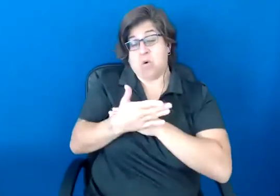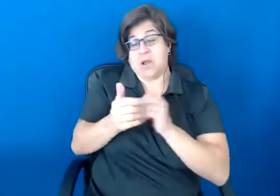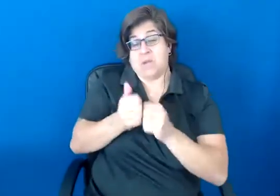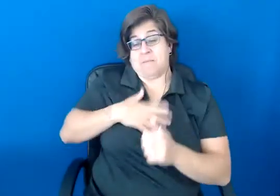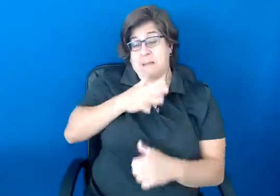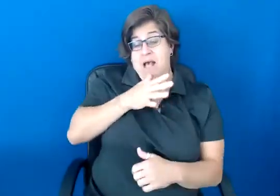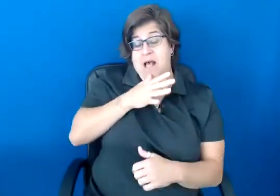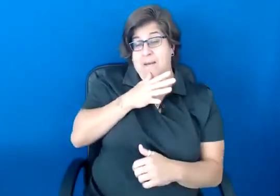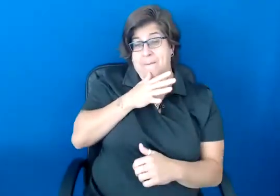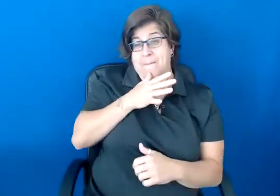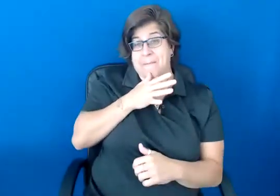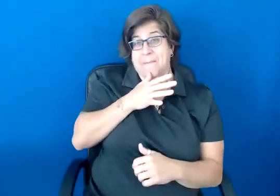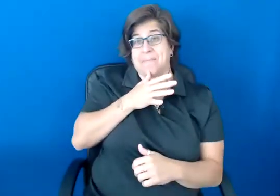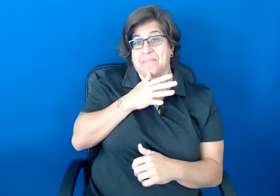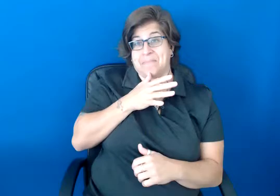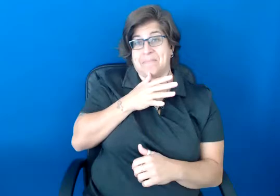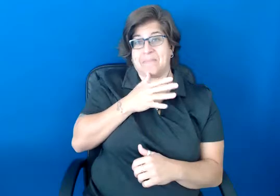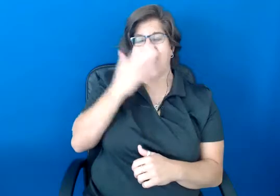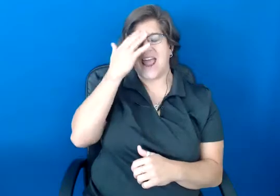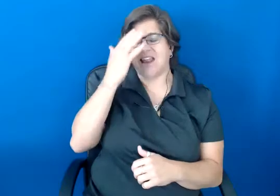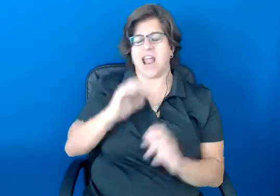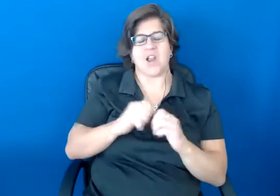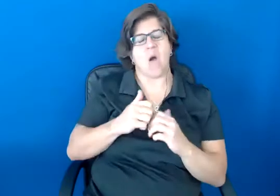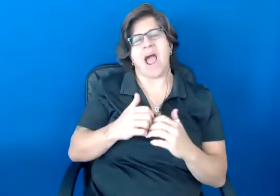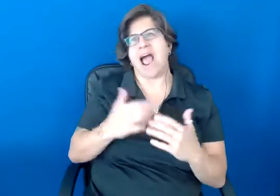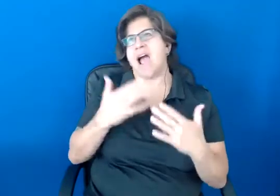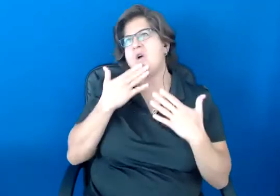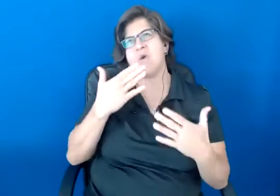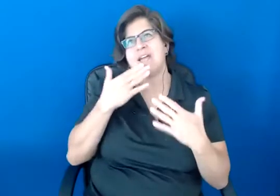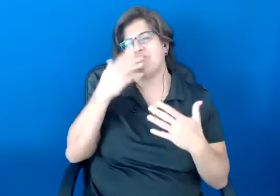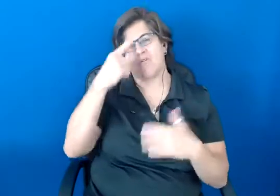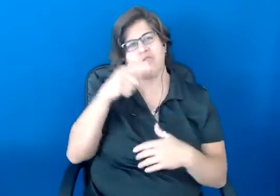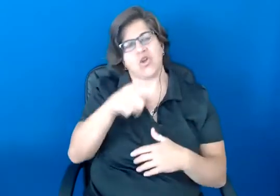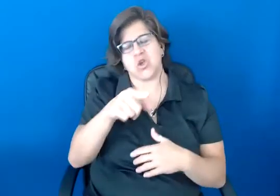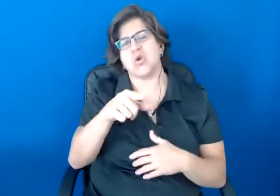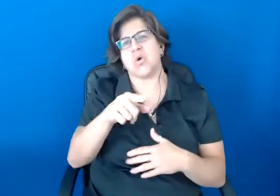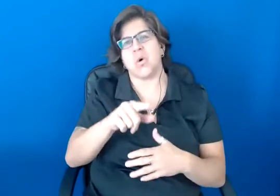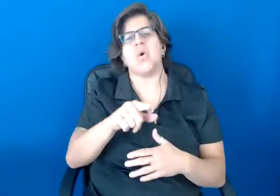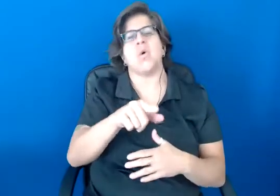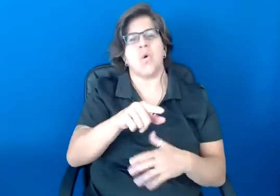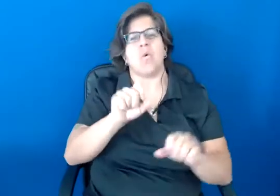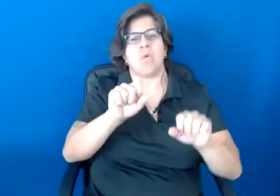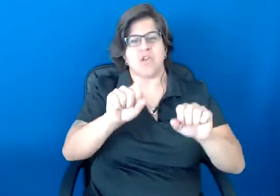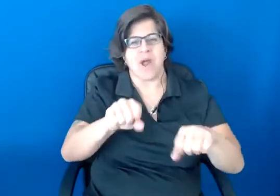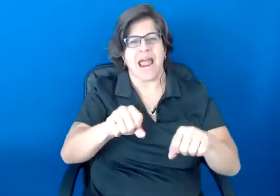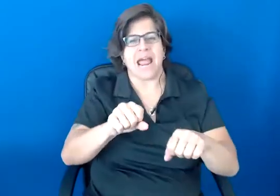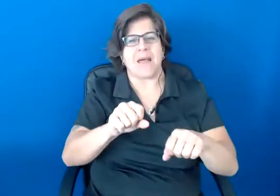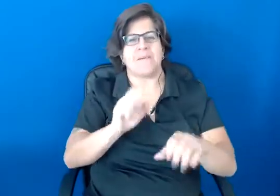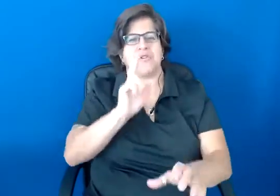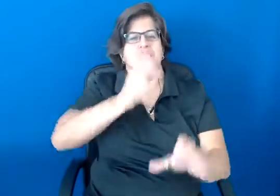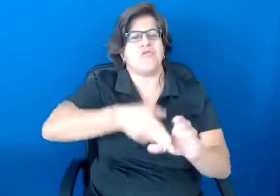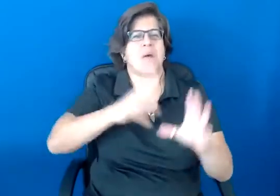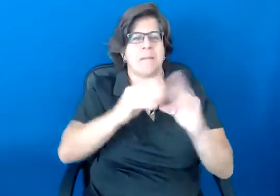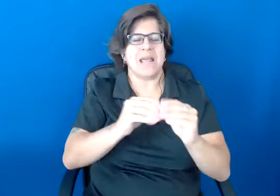morning, and I know how grateful it is for you when you get to be in a meeting with James